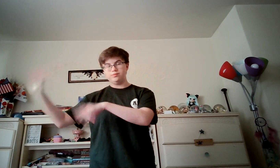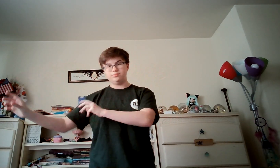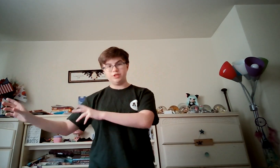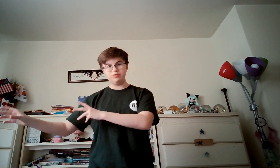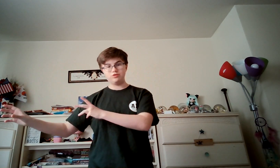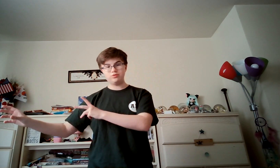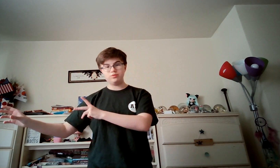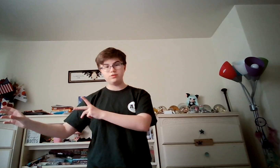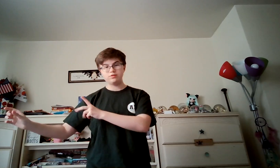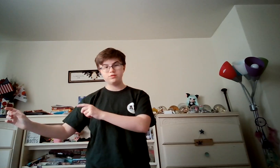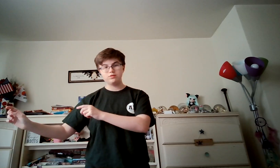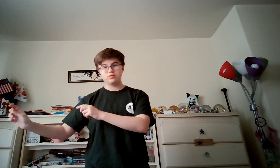middle school.